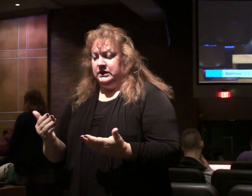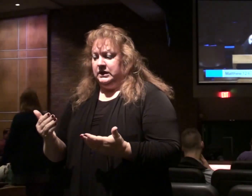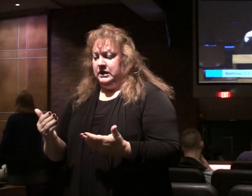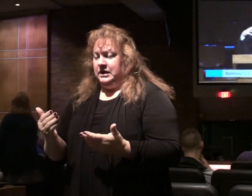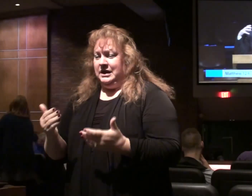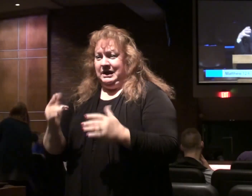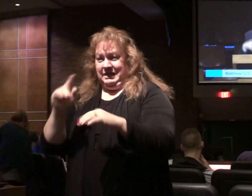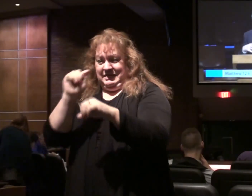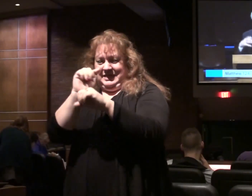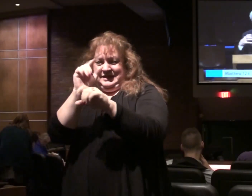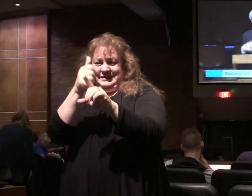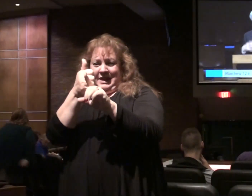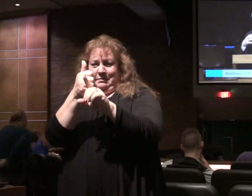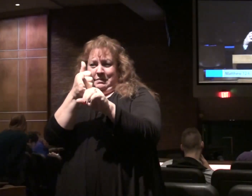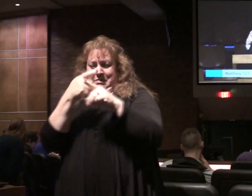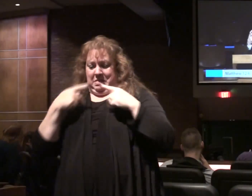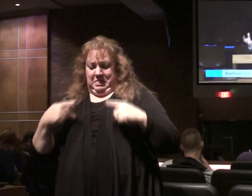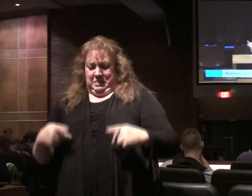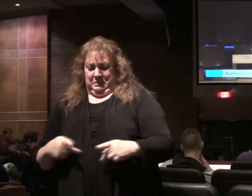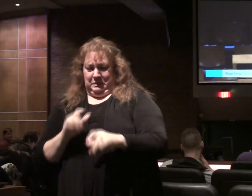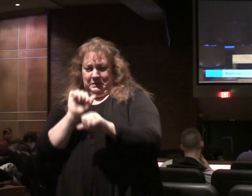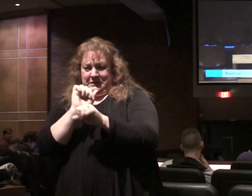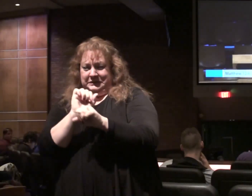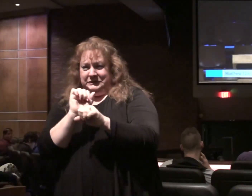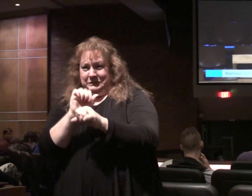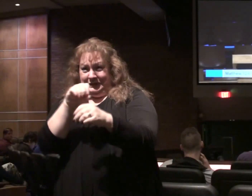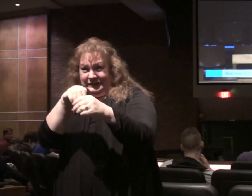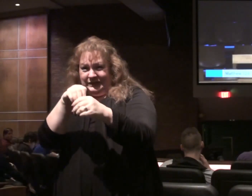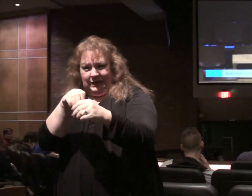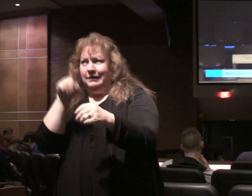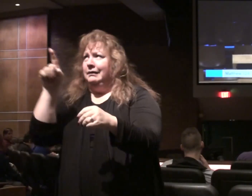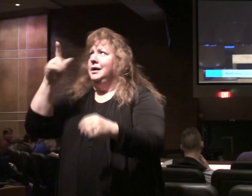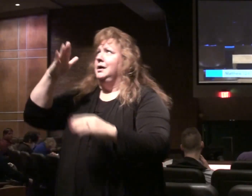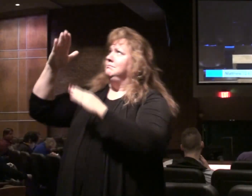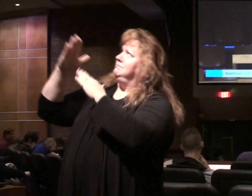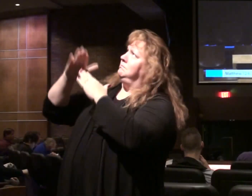the temple and the priestly ministry that goes on in the temple,